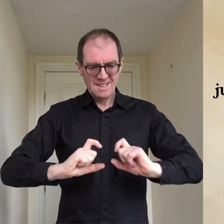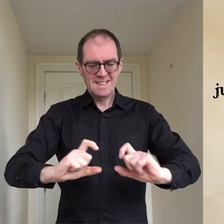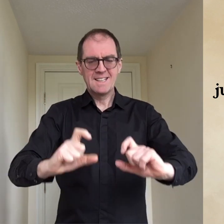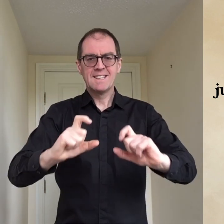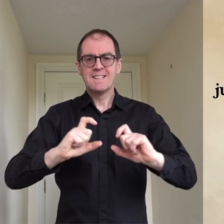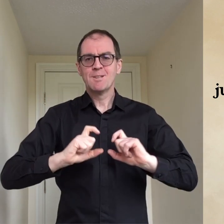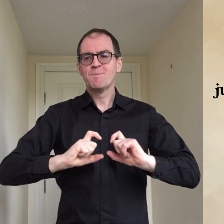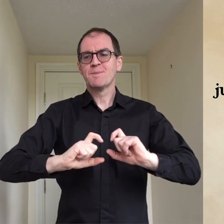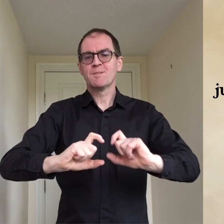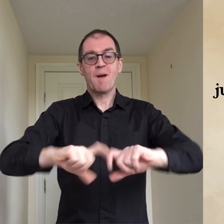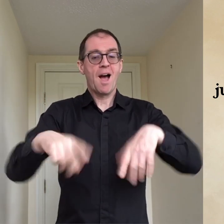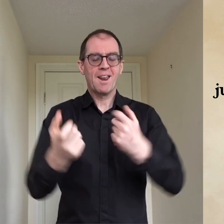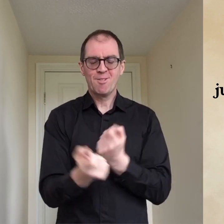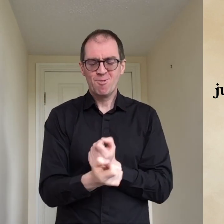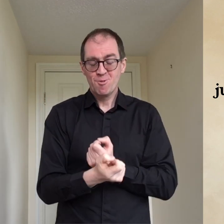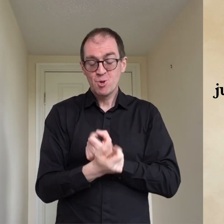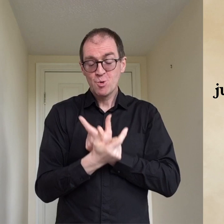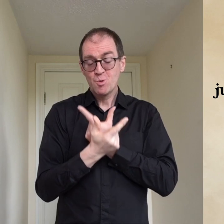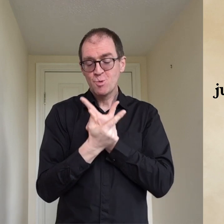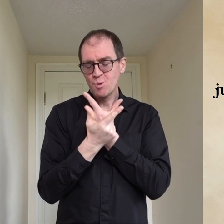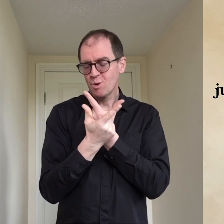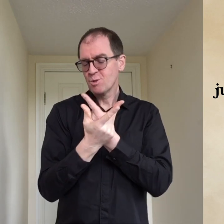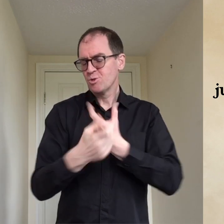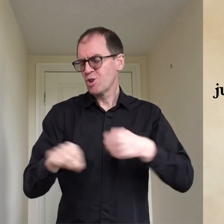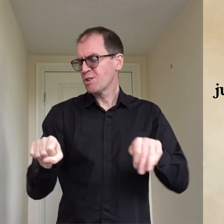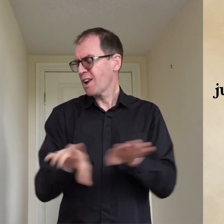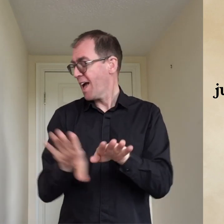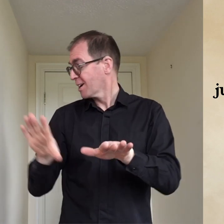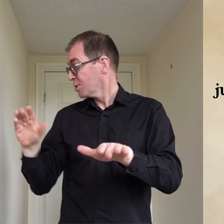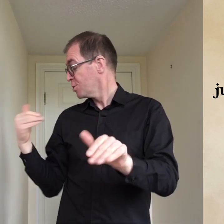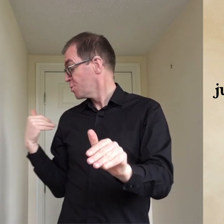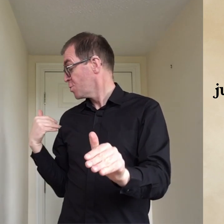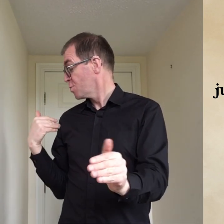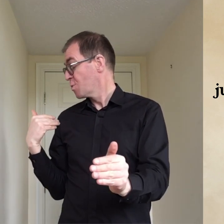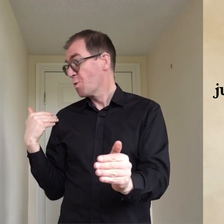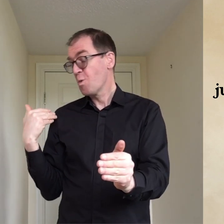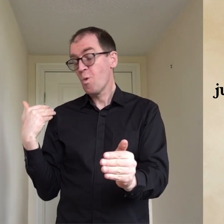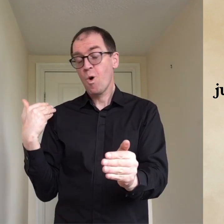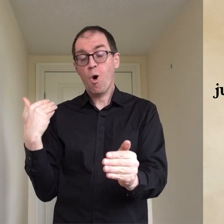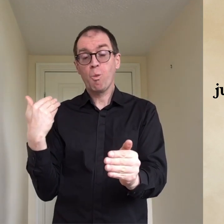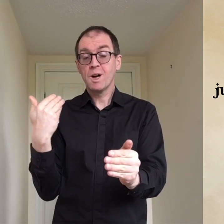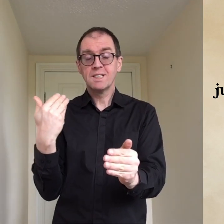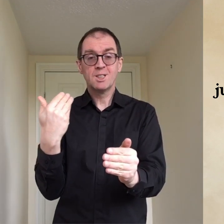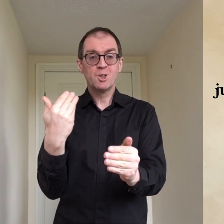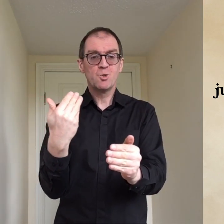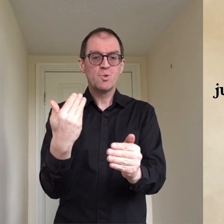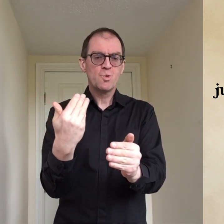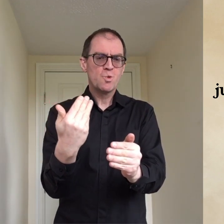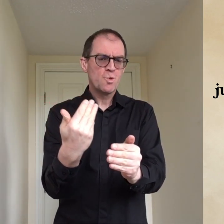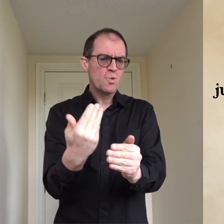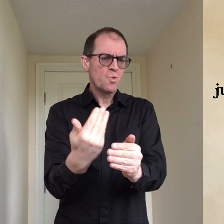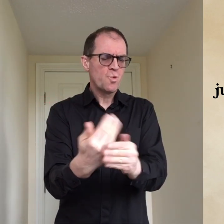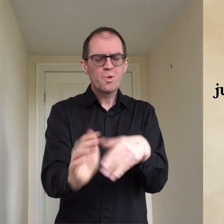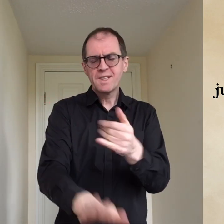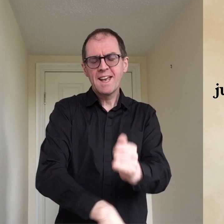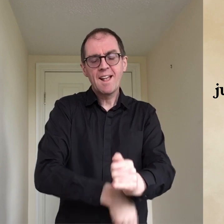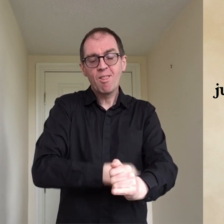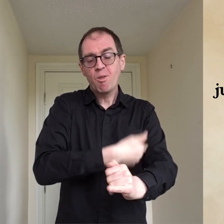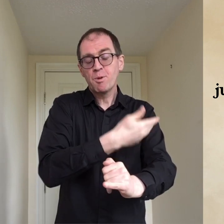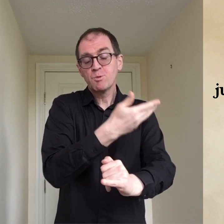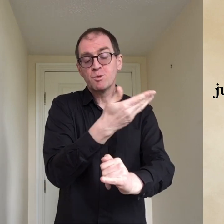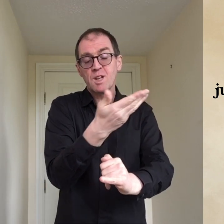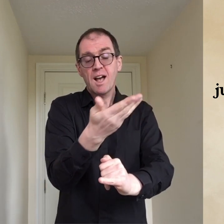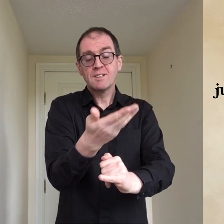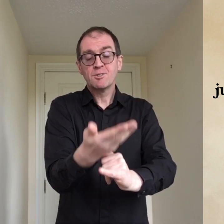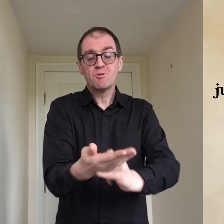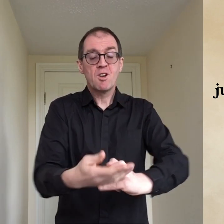day. Keep smiling through, just like you always do, till the